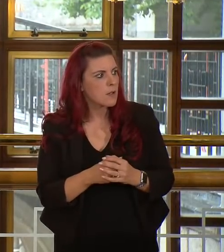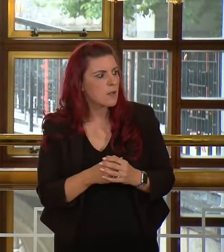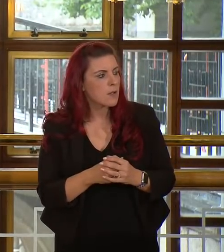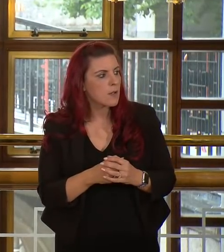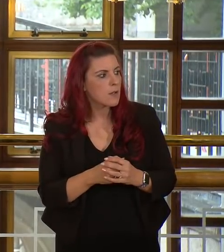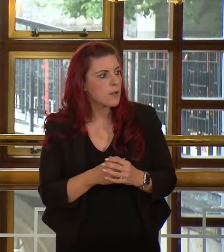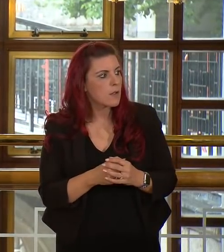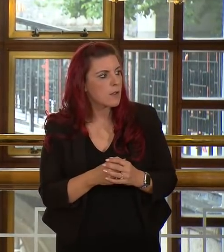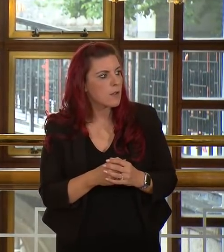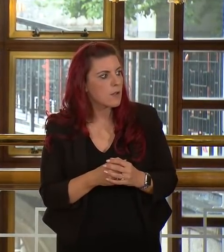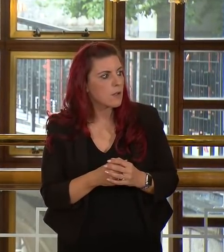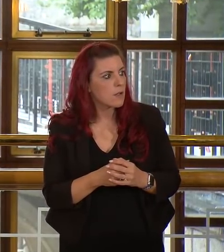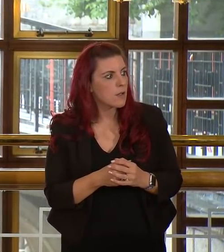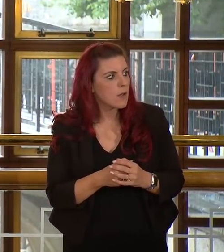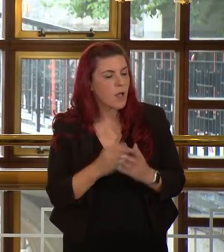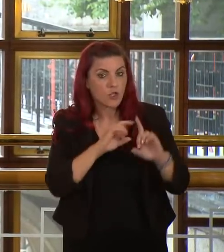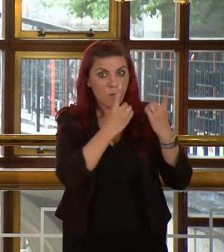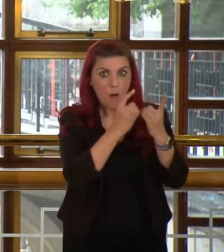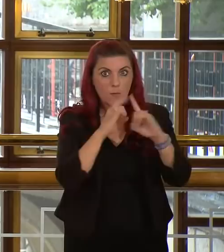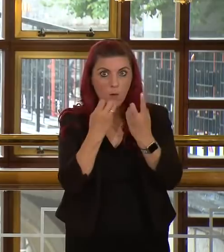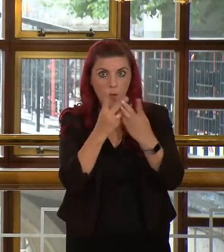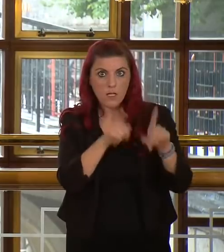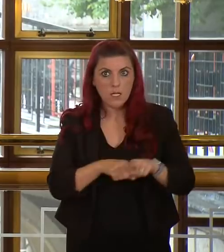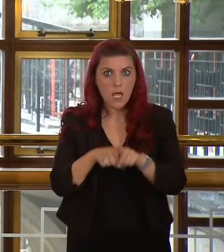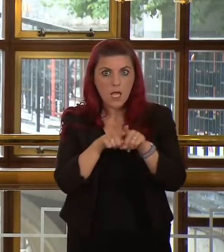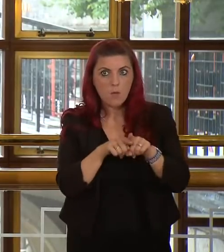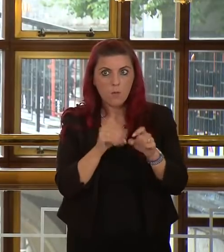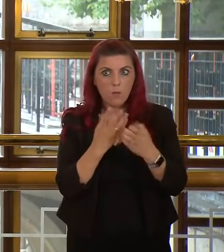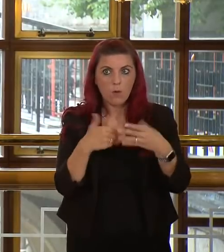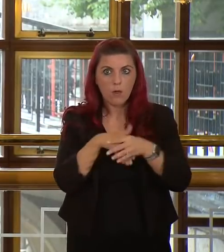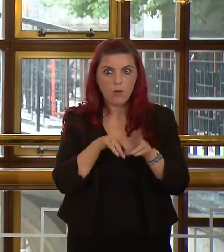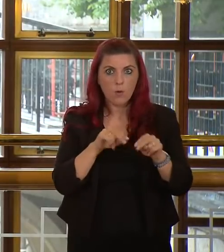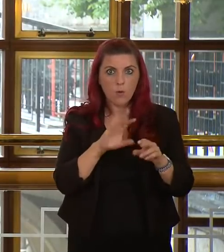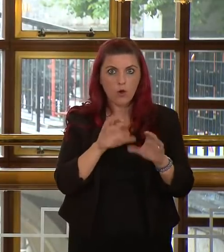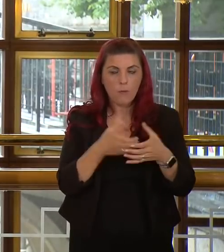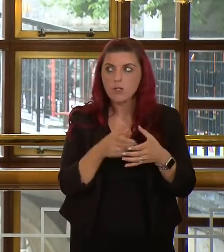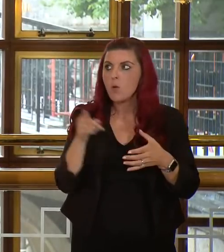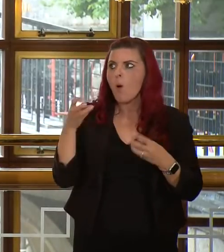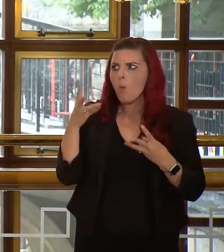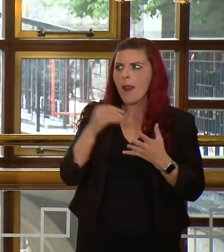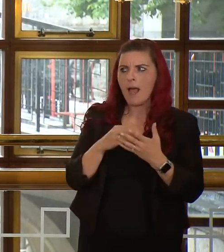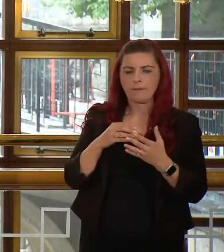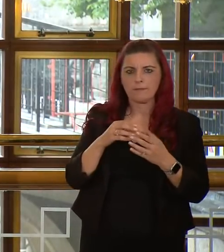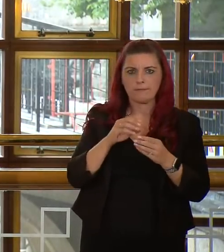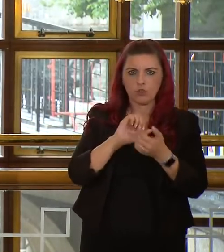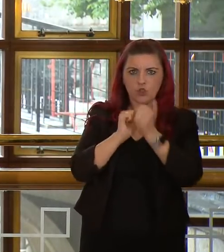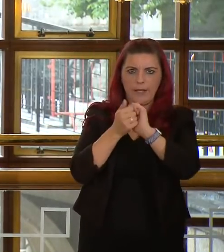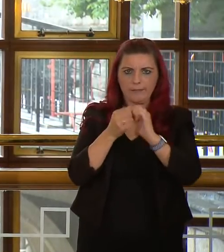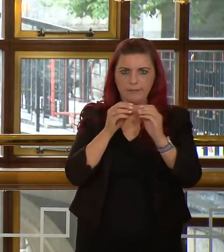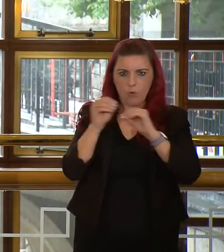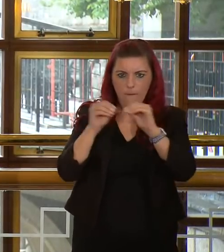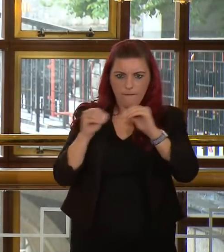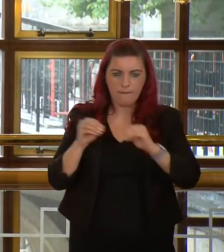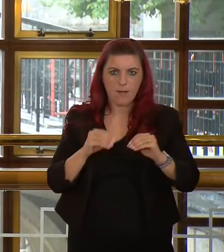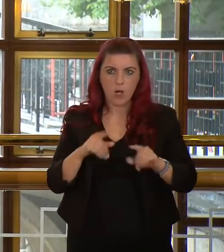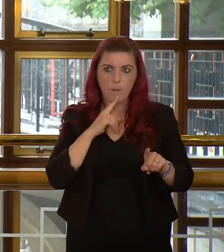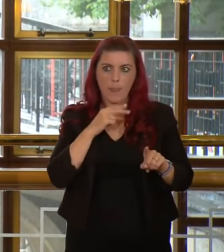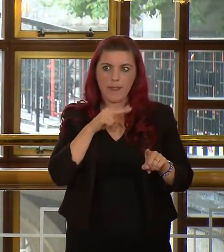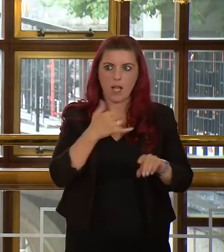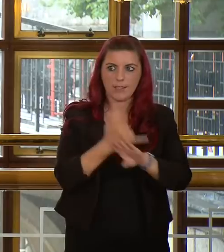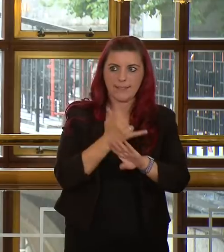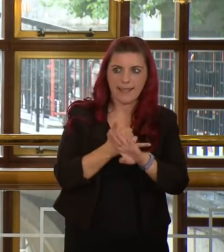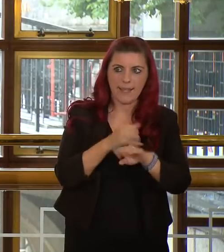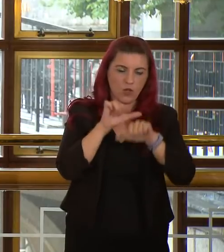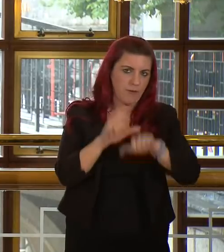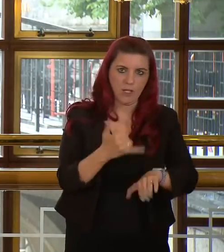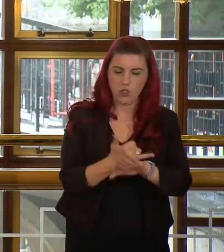departments, the overall departments. There will be some reconfiguring of the government departments, but that's not